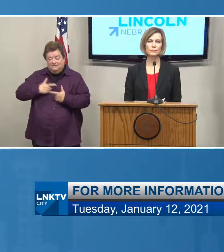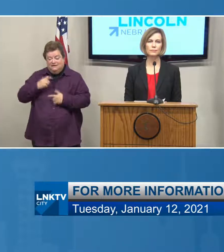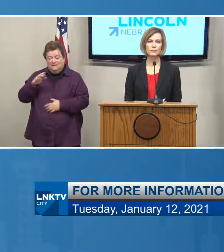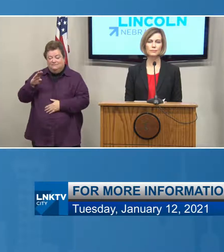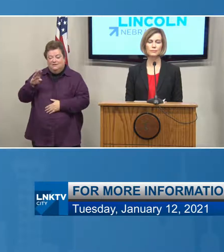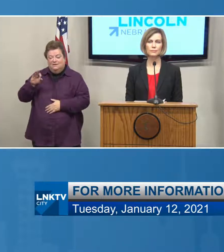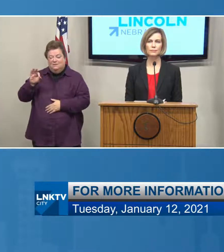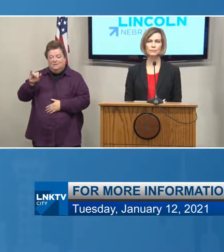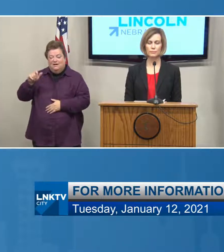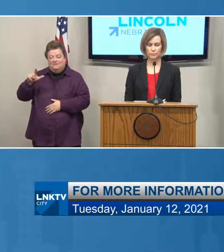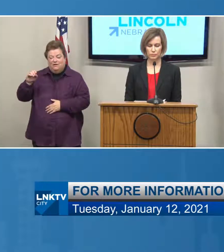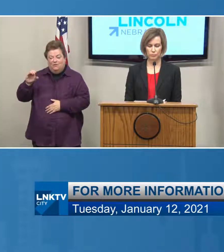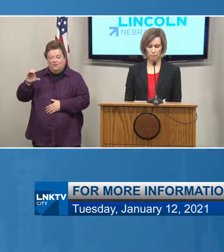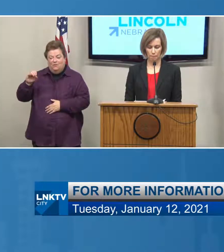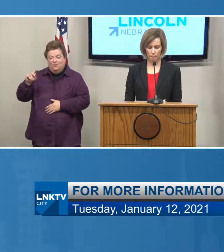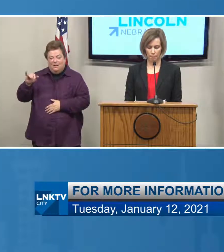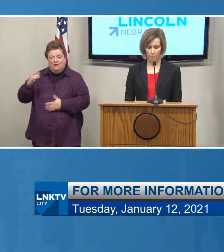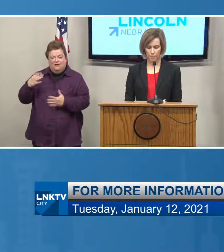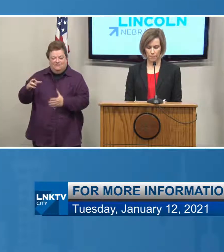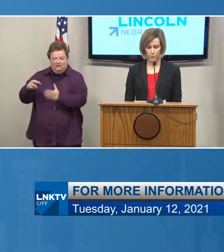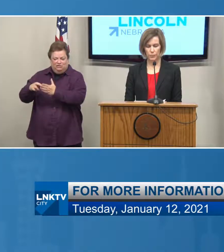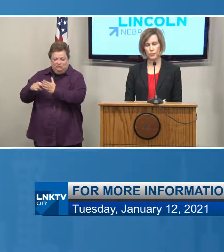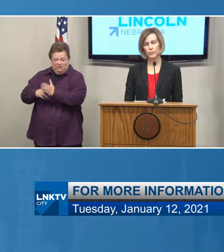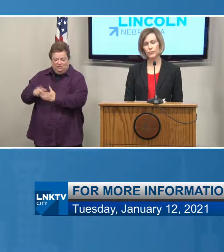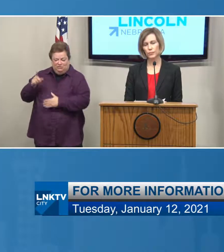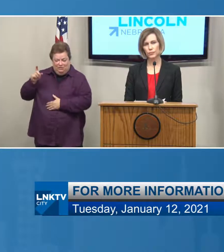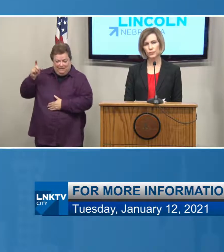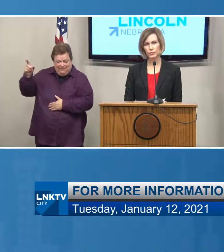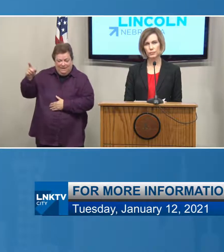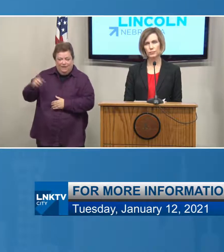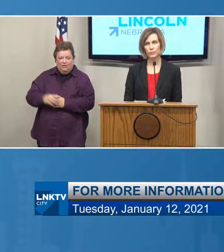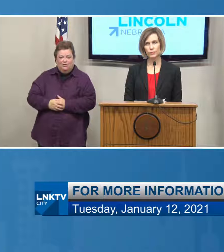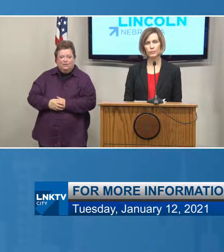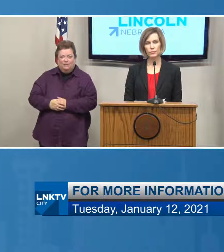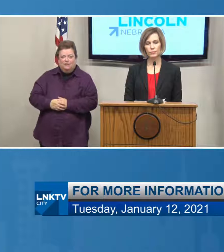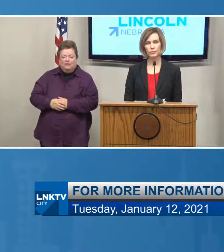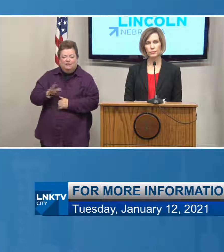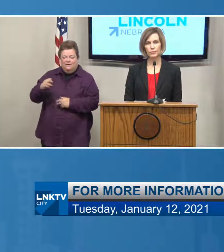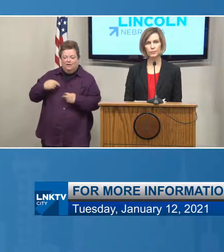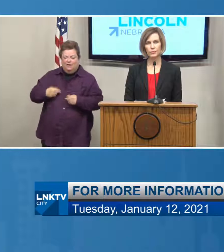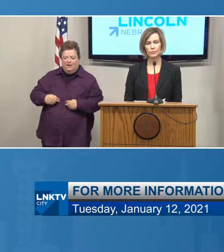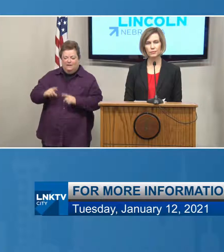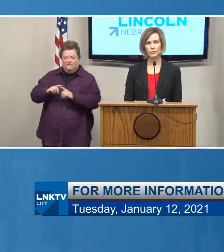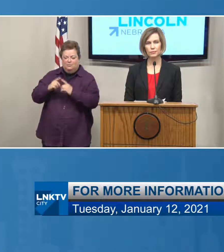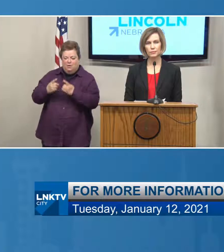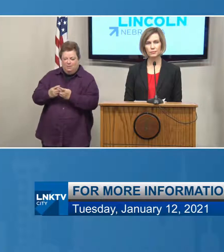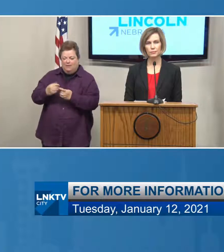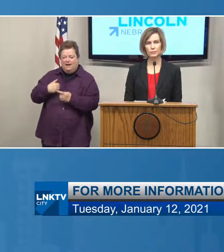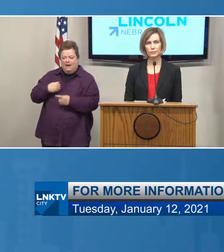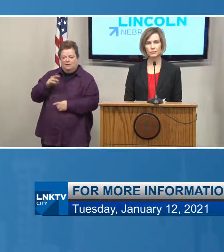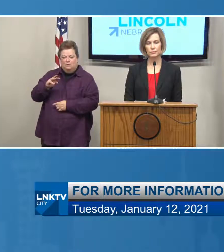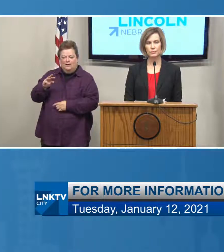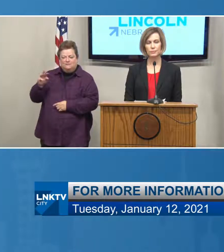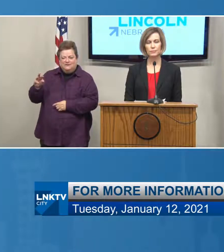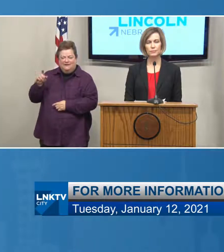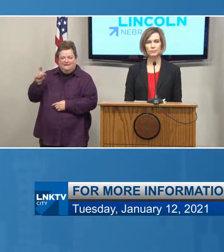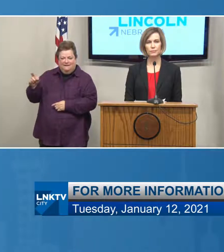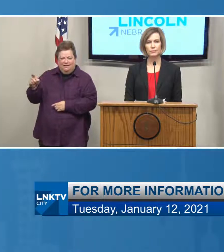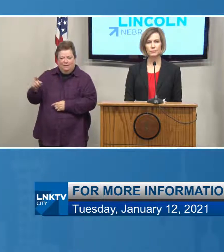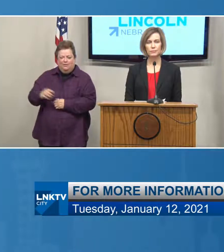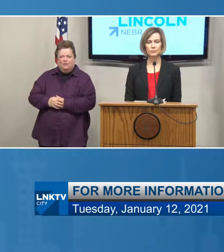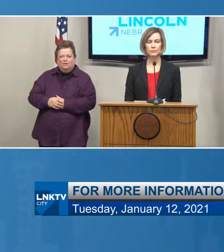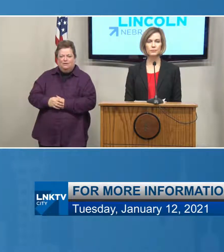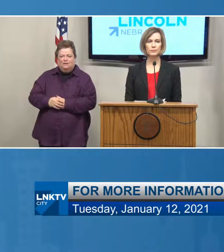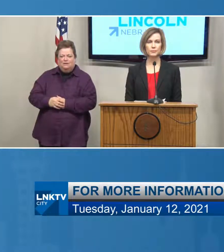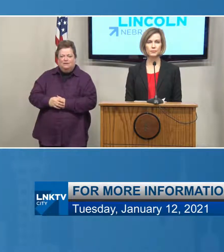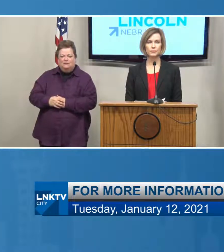they registered in Buffalo County. Their health department had a site that was up,